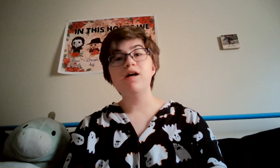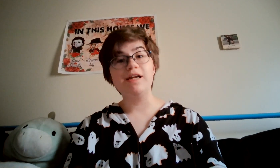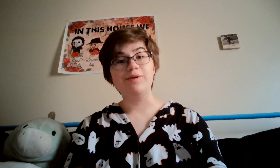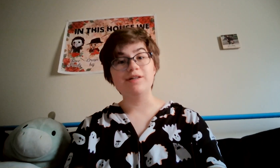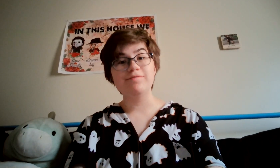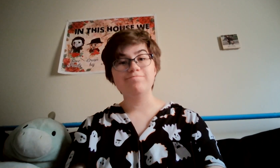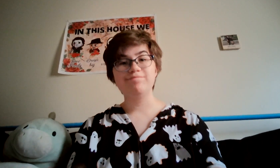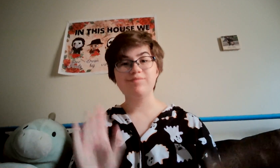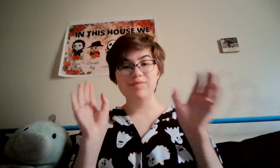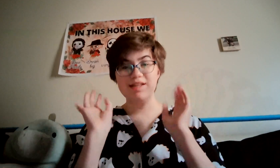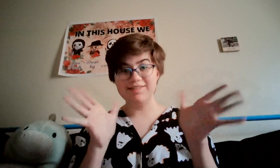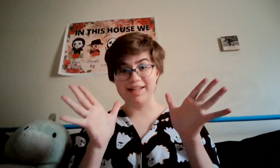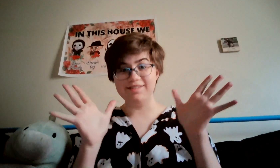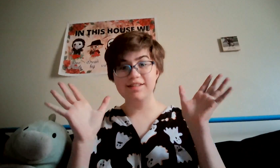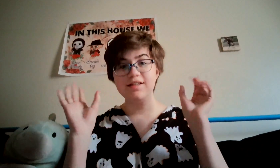Anyway, science.